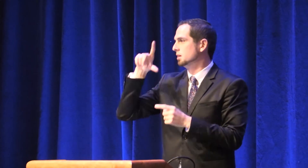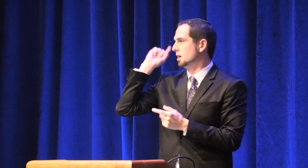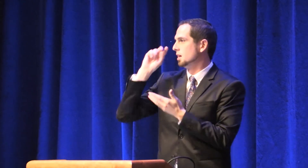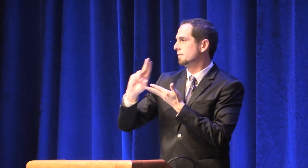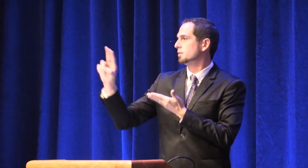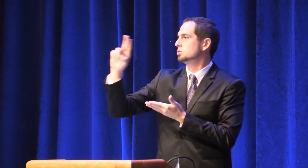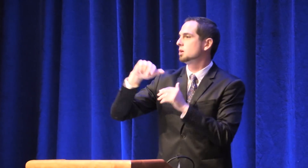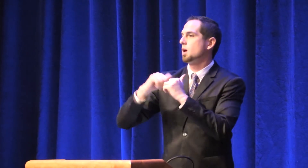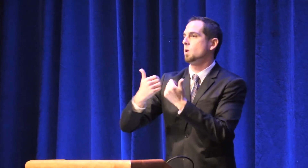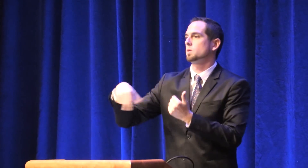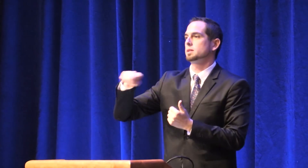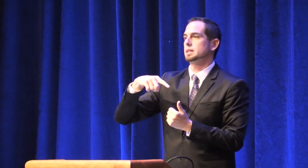the